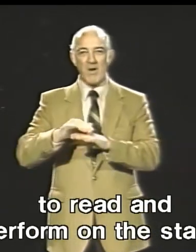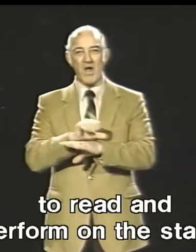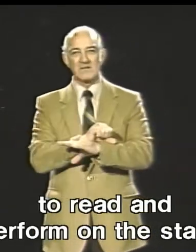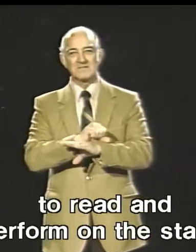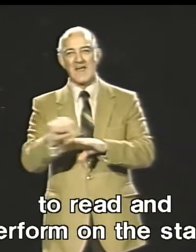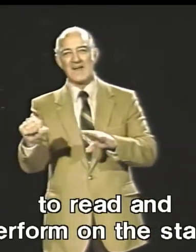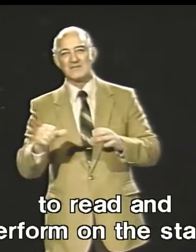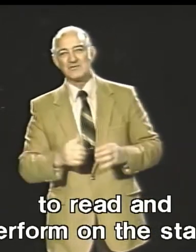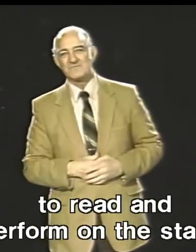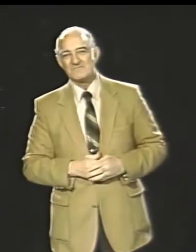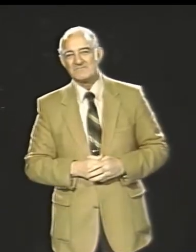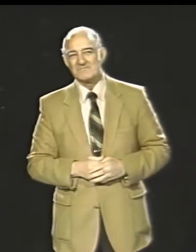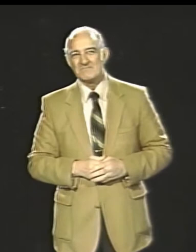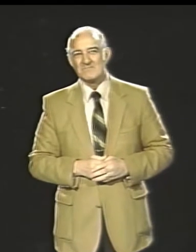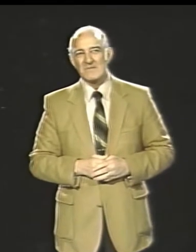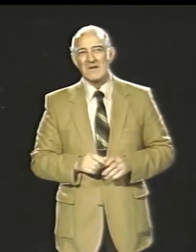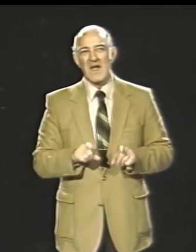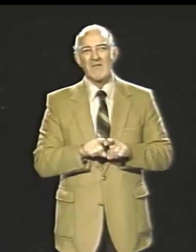perform on the stage.